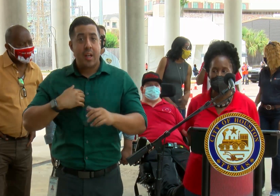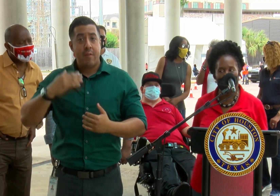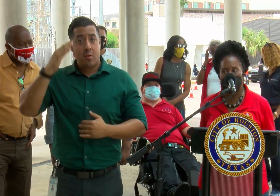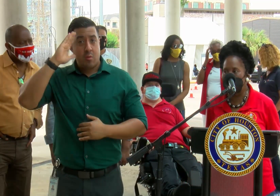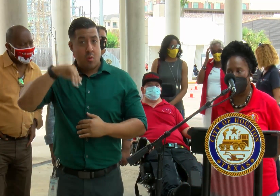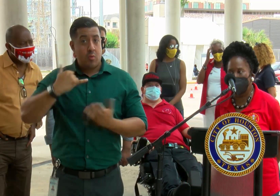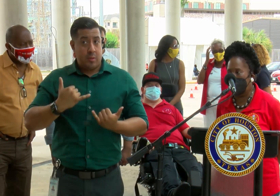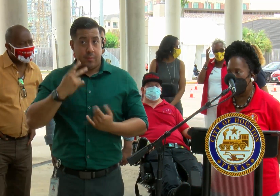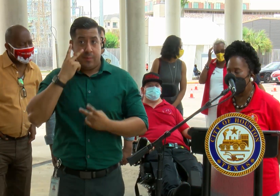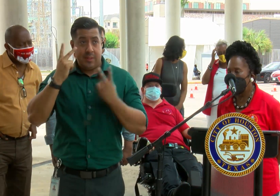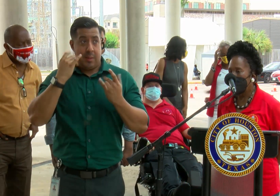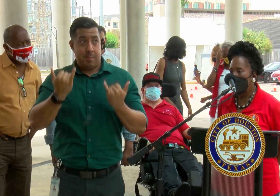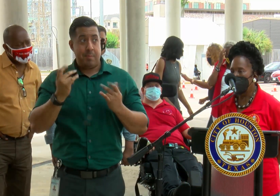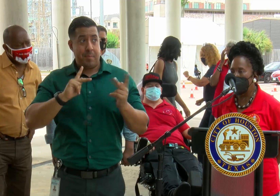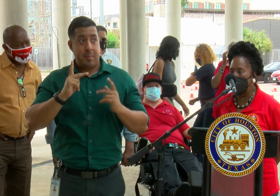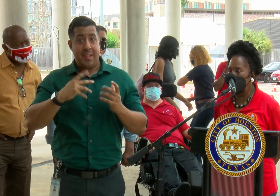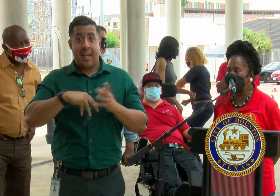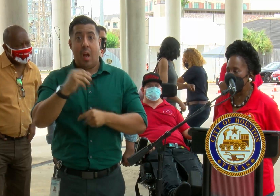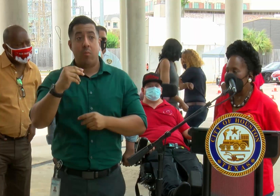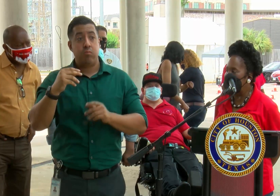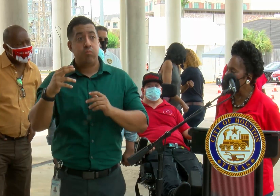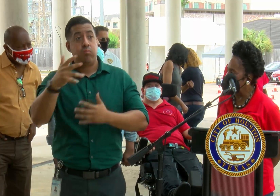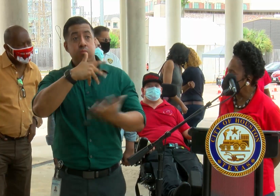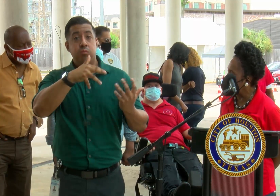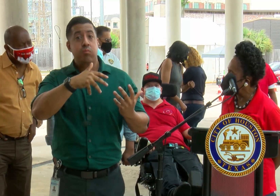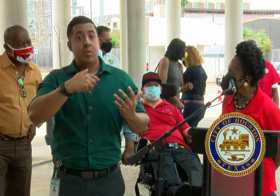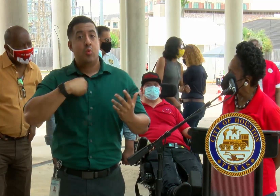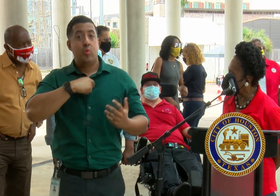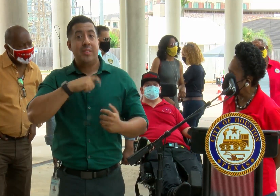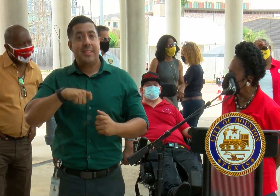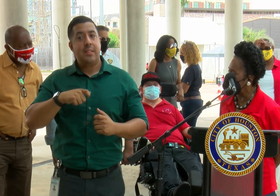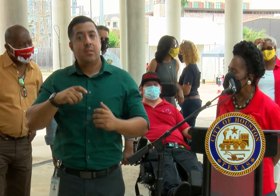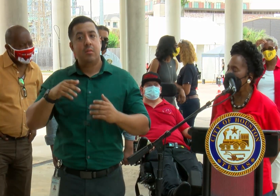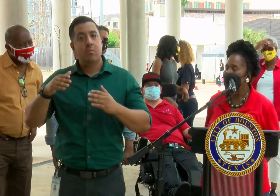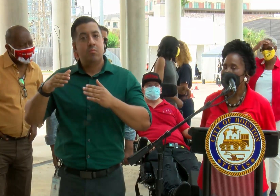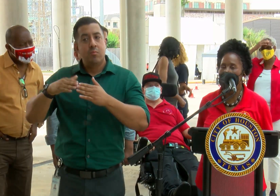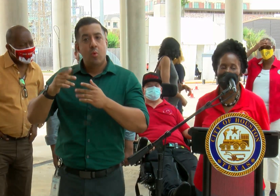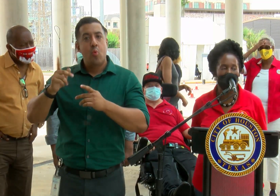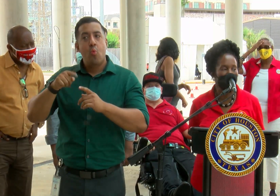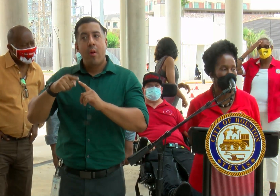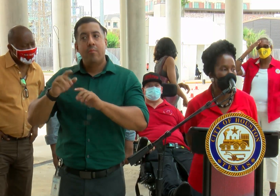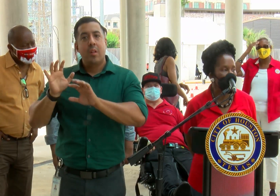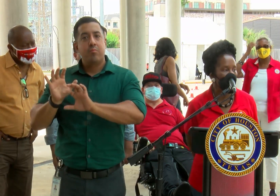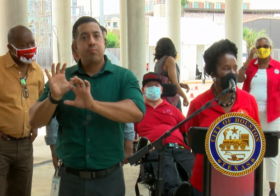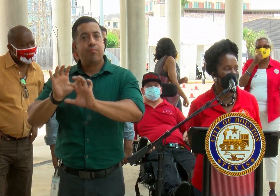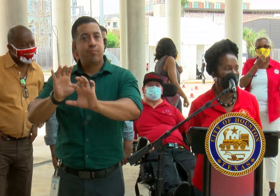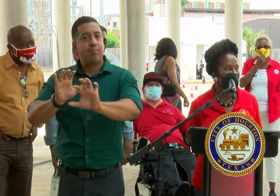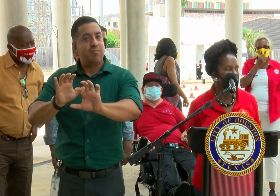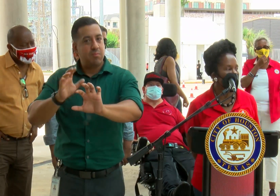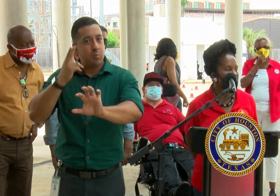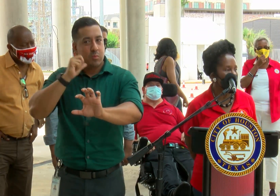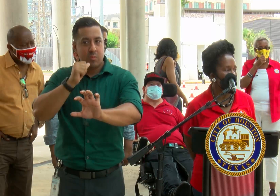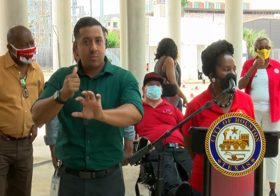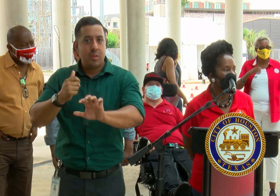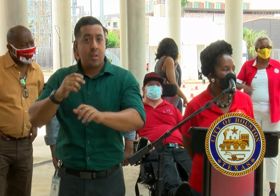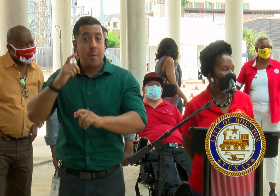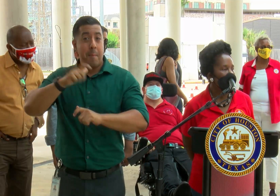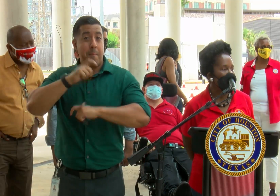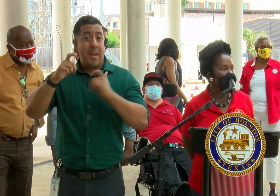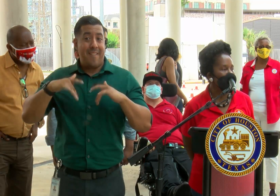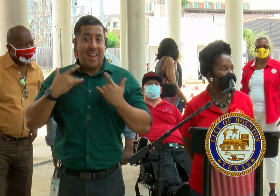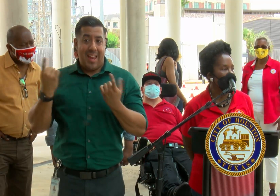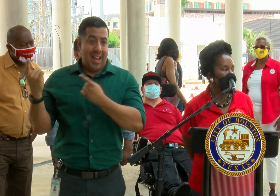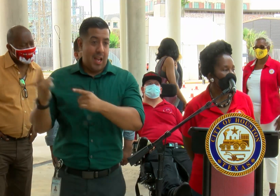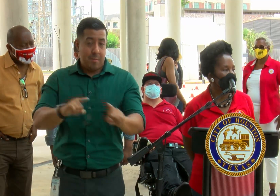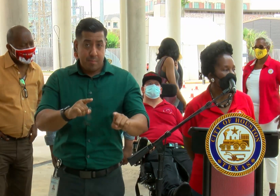have people really out and about, so maybe we should stand on the street corner where parades are. And then as well, we know big events are coming up.